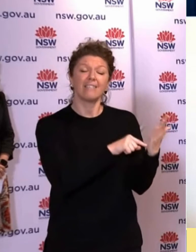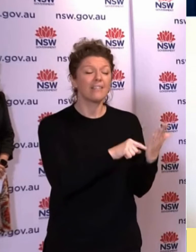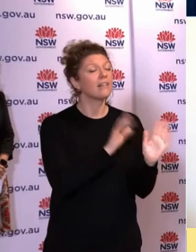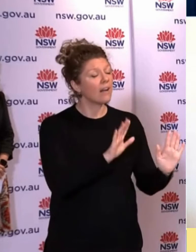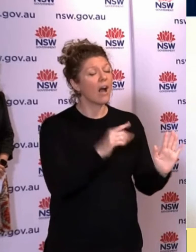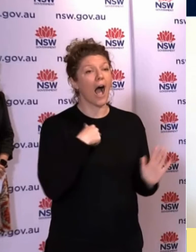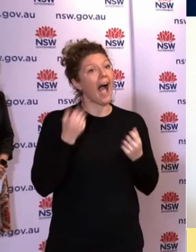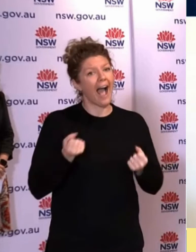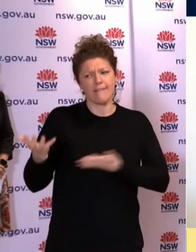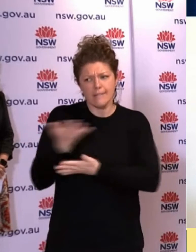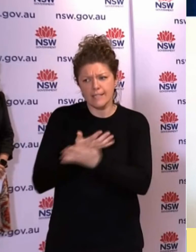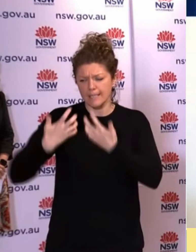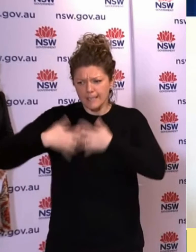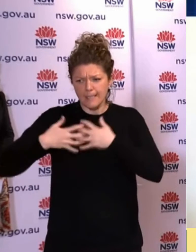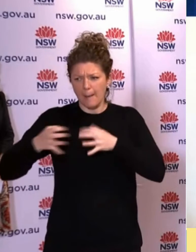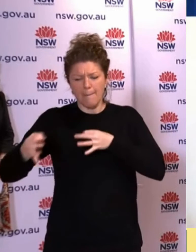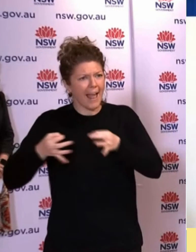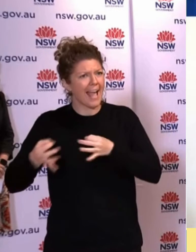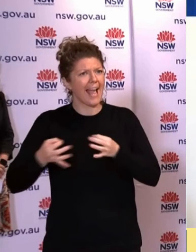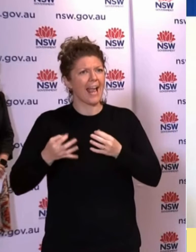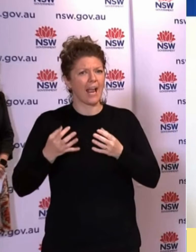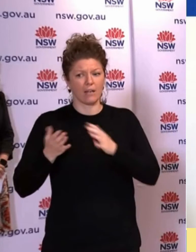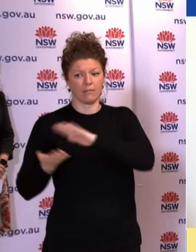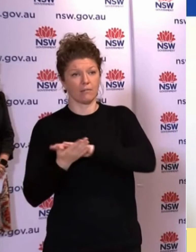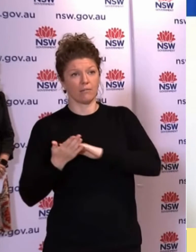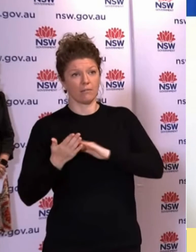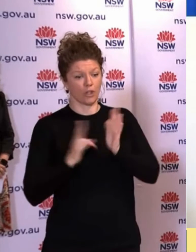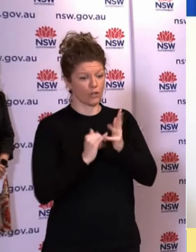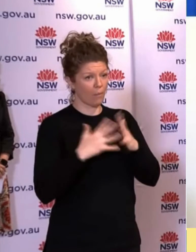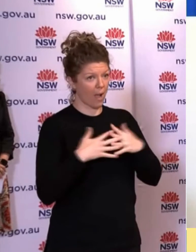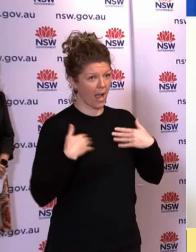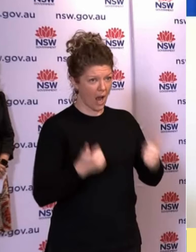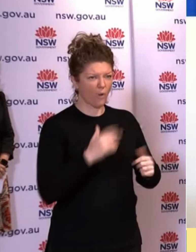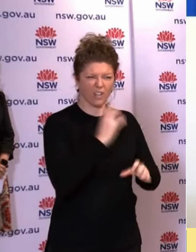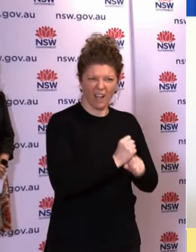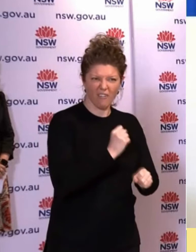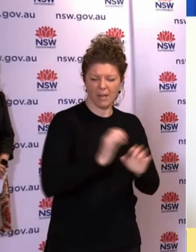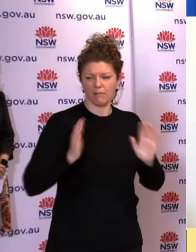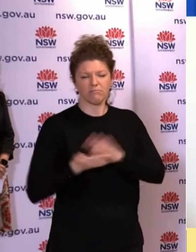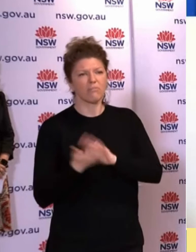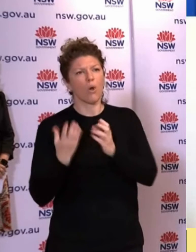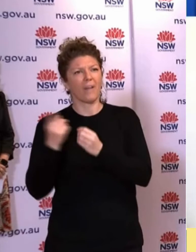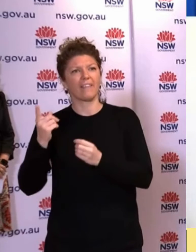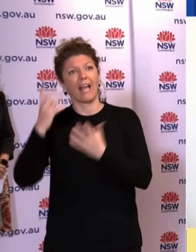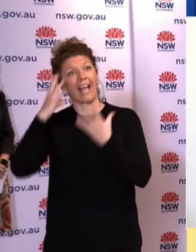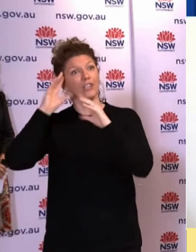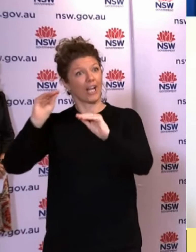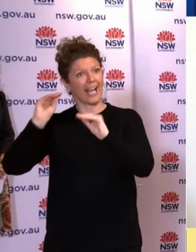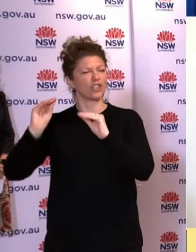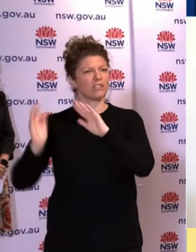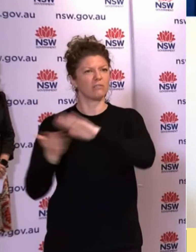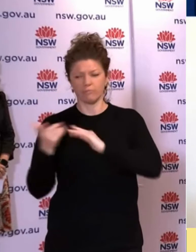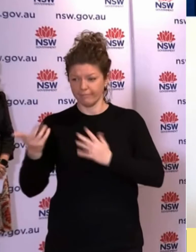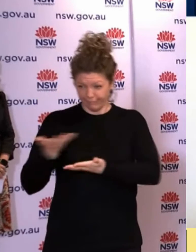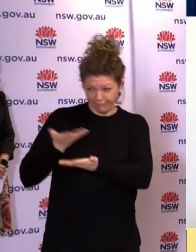continuing discussions between Education and New South Wales Health as to how we might be able to ensure there are public exams